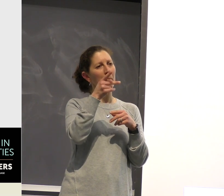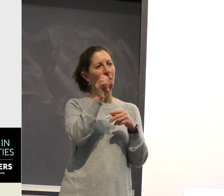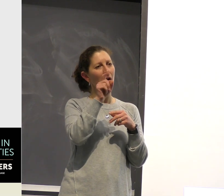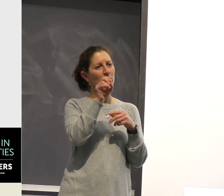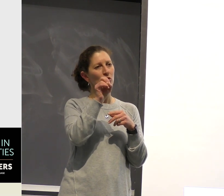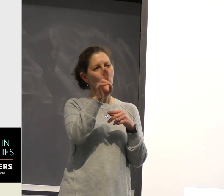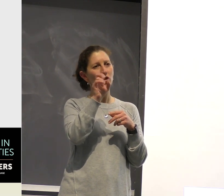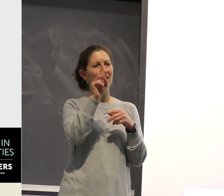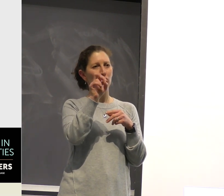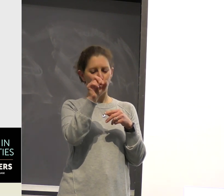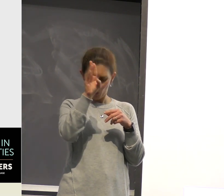syndrome.